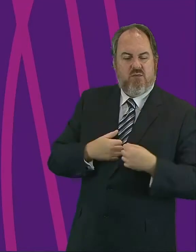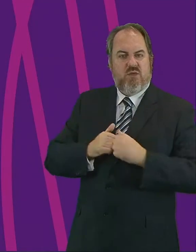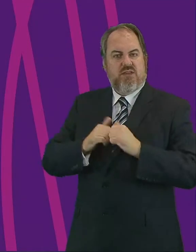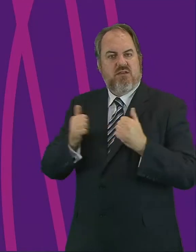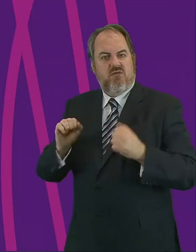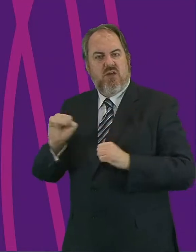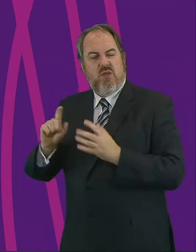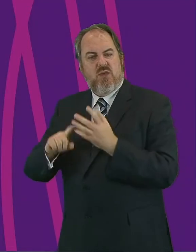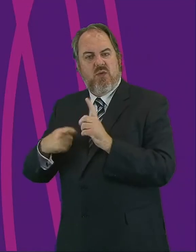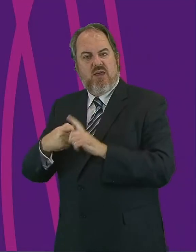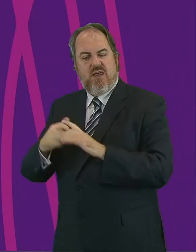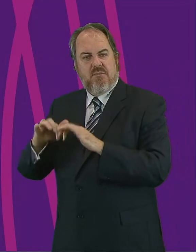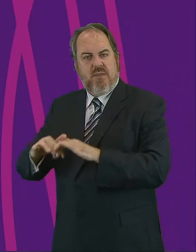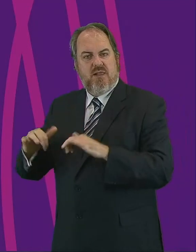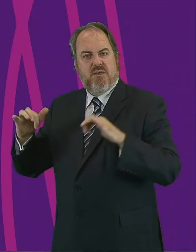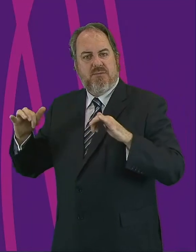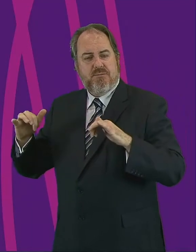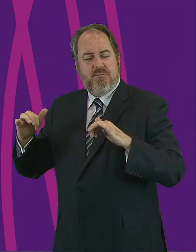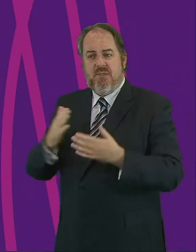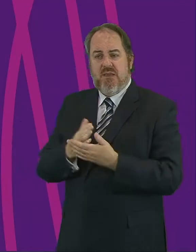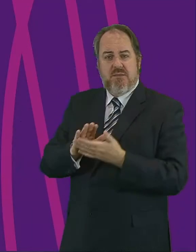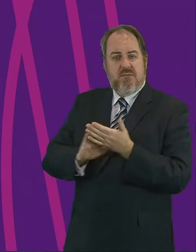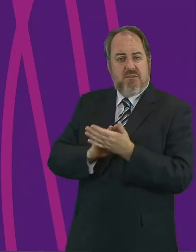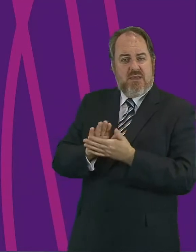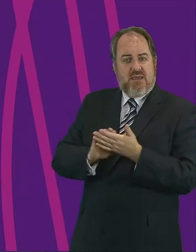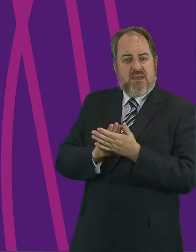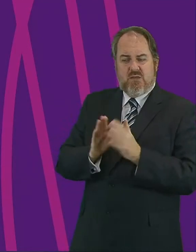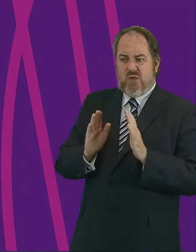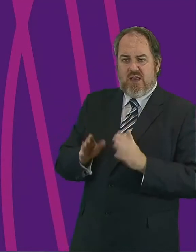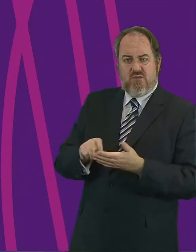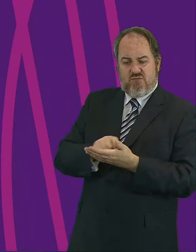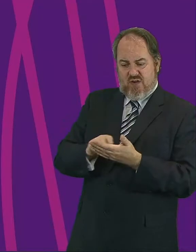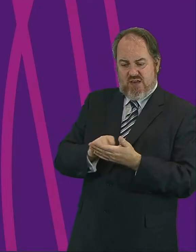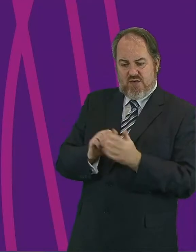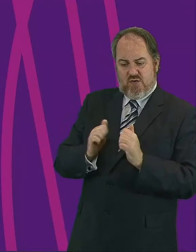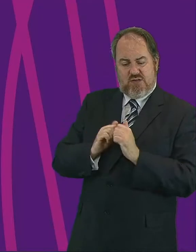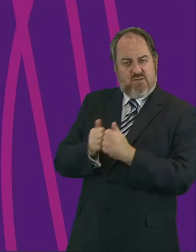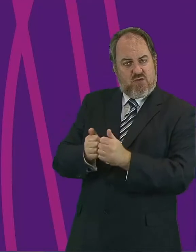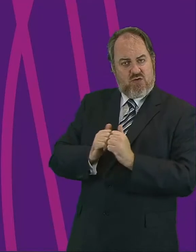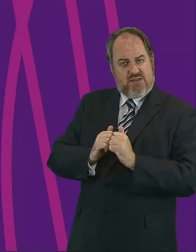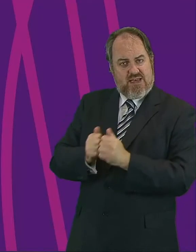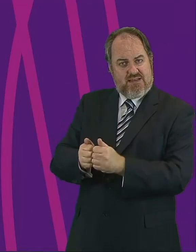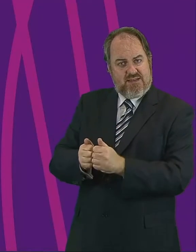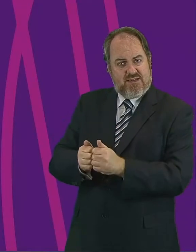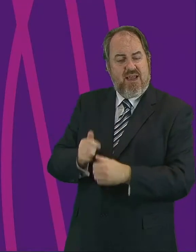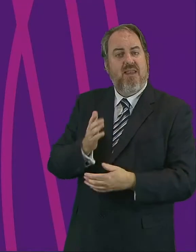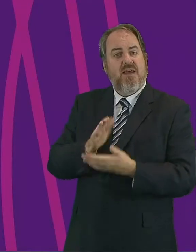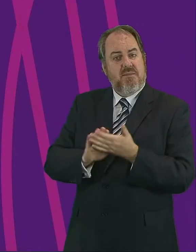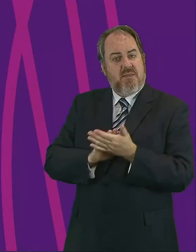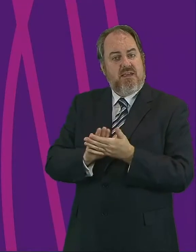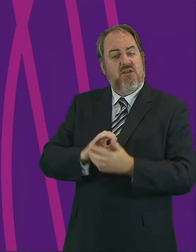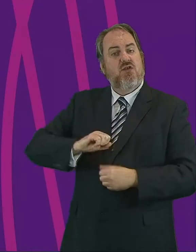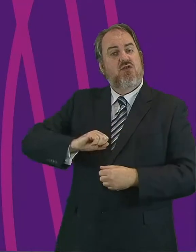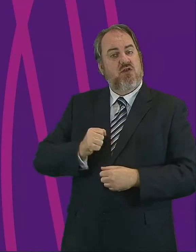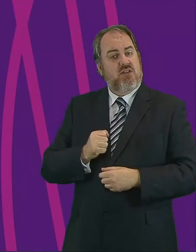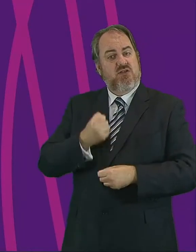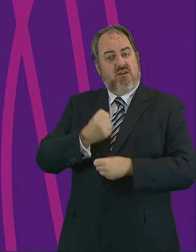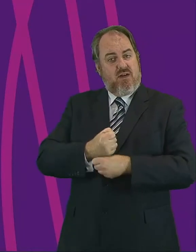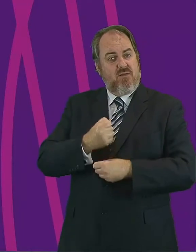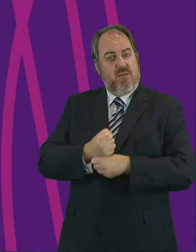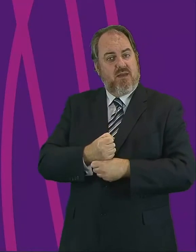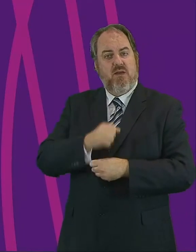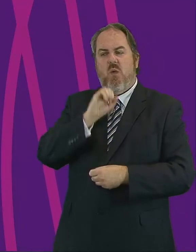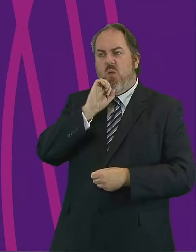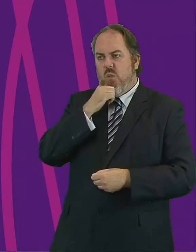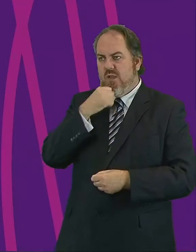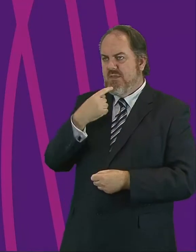legislation outlined in the paper will require legislative consent under the Sewell Convention, and the Scottish Government will be recommending in the strongest